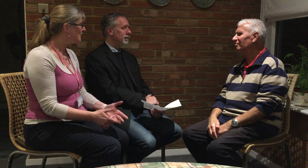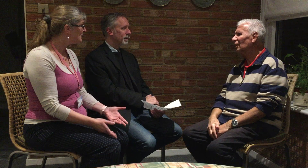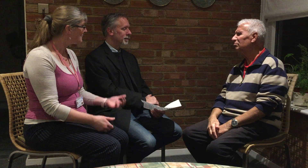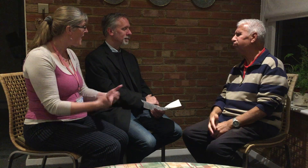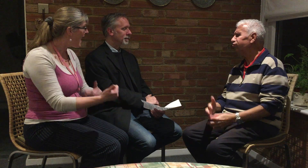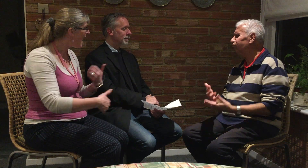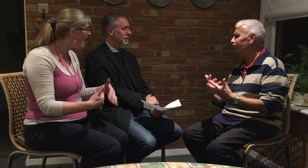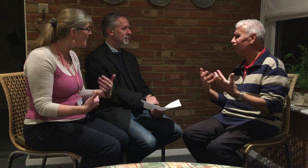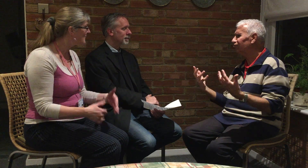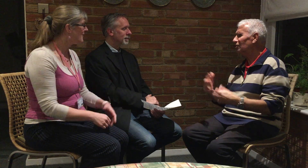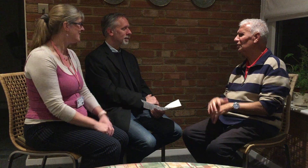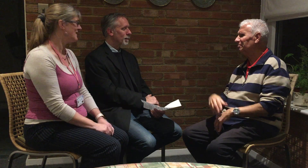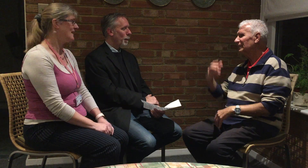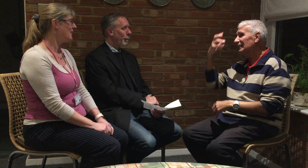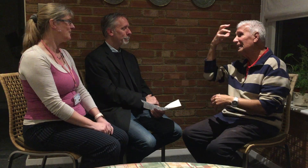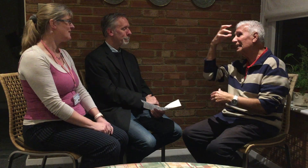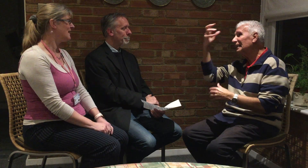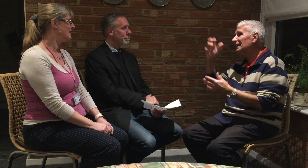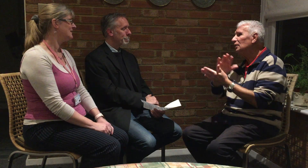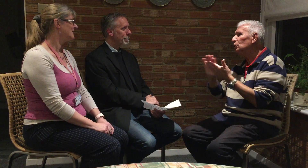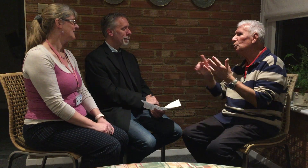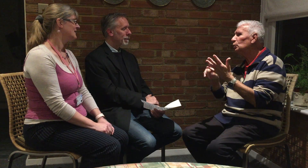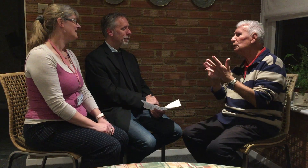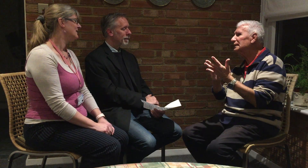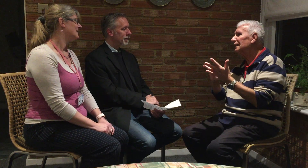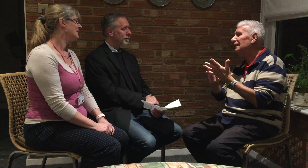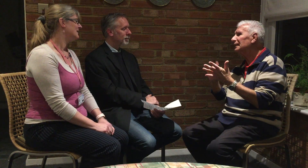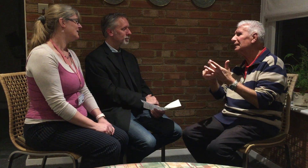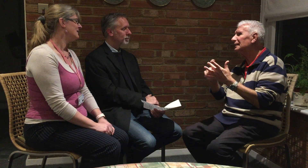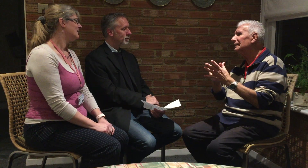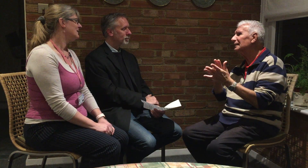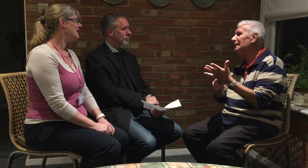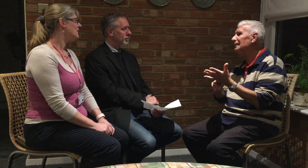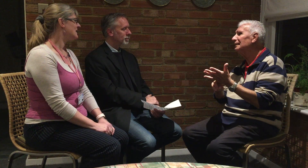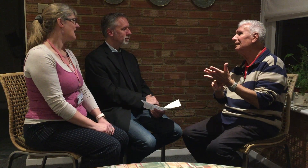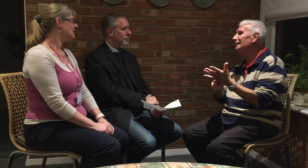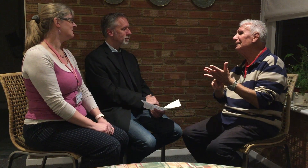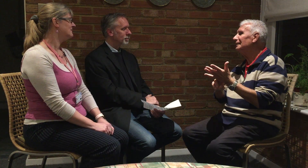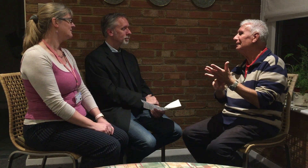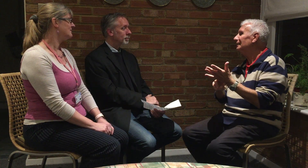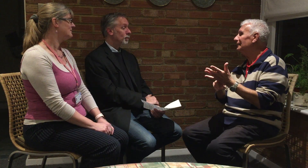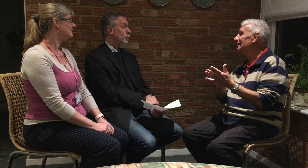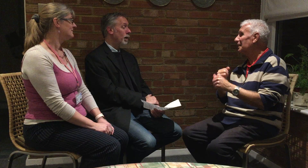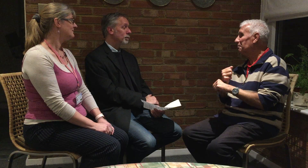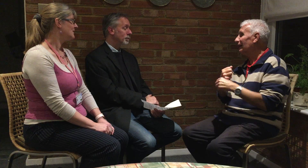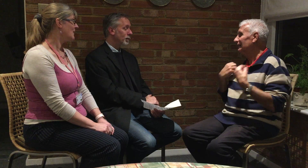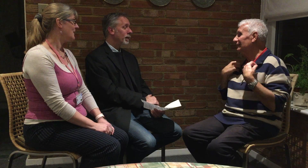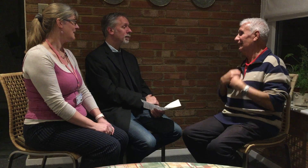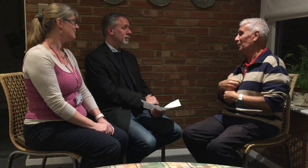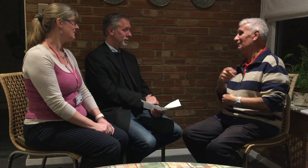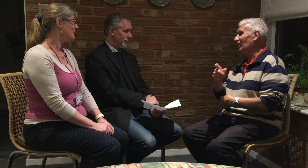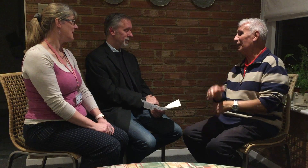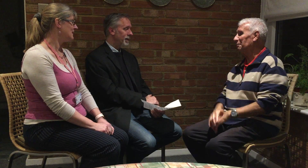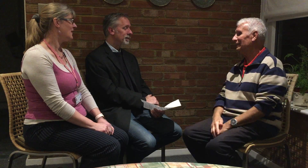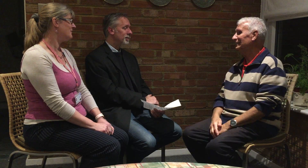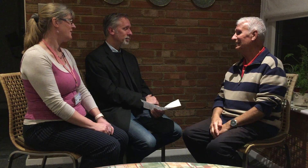amazing. Oh, just loads, yeah. Ten. King Hussein, Wow. do you know him? I made Yes. a coat for